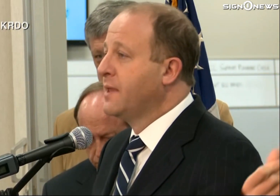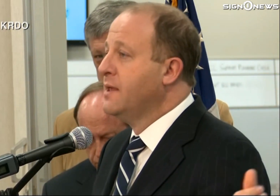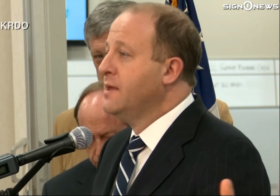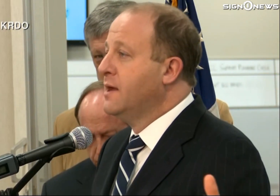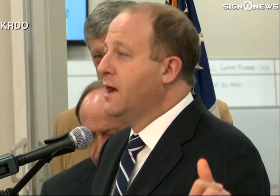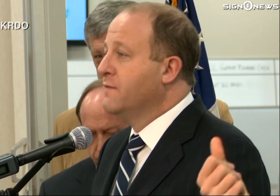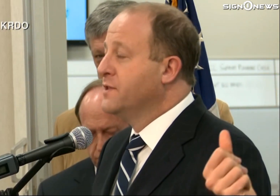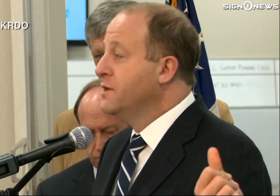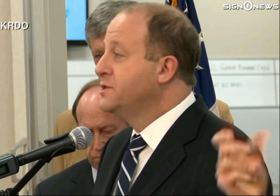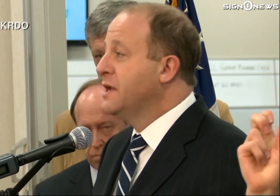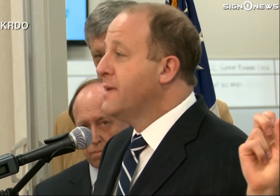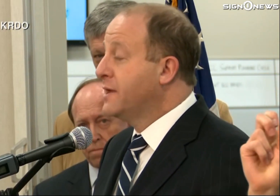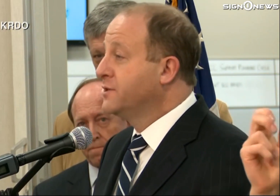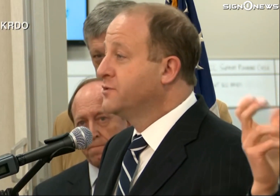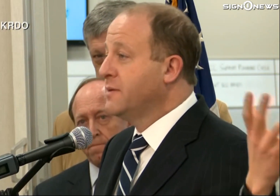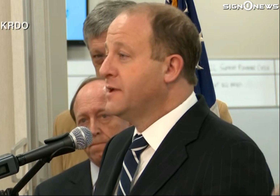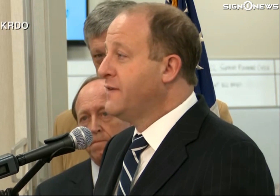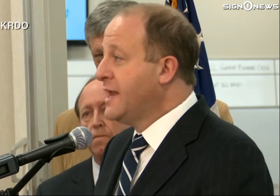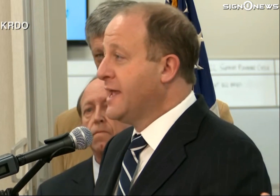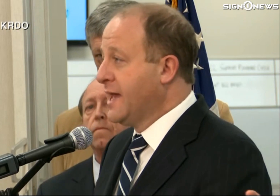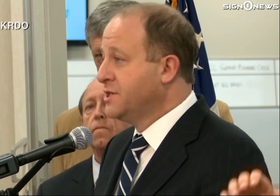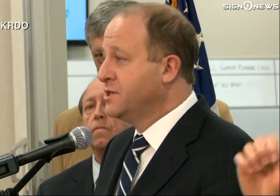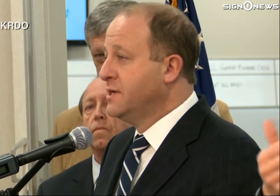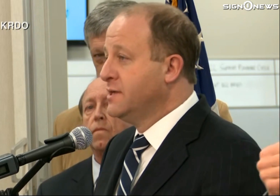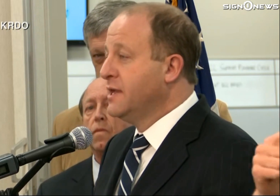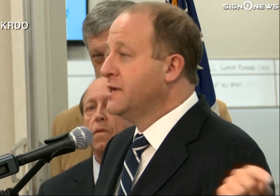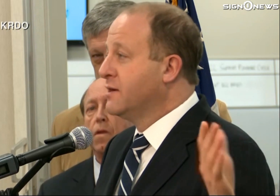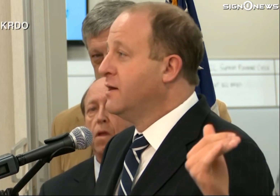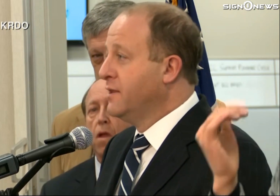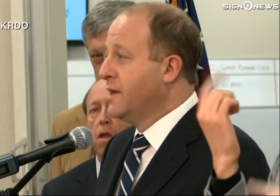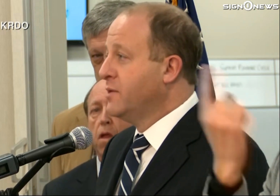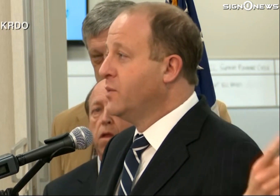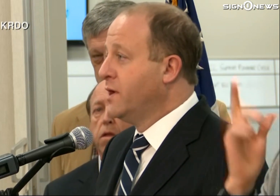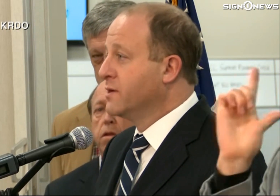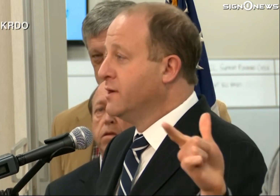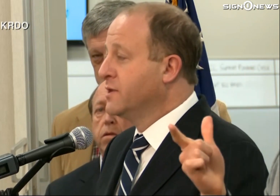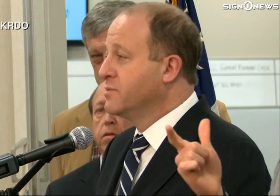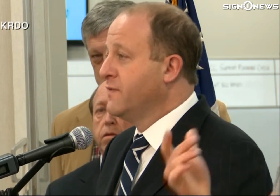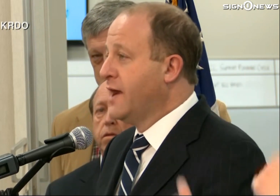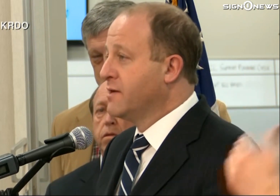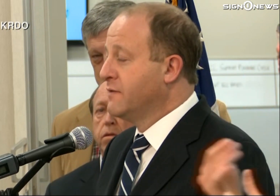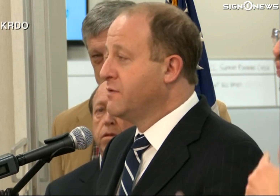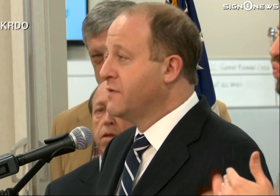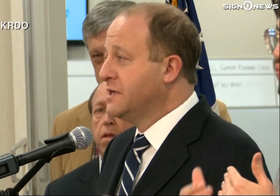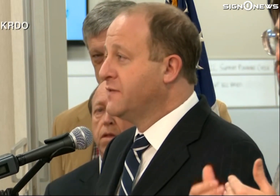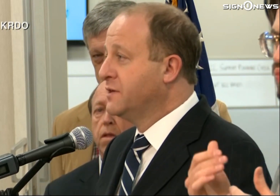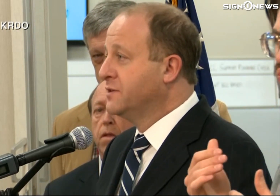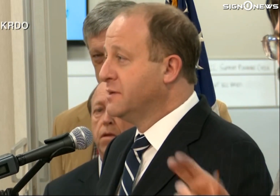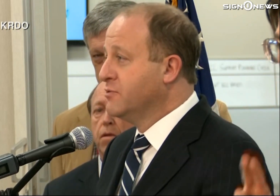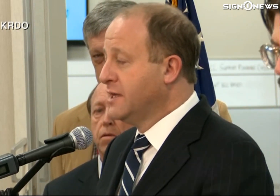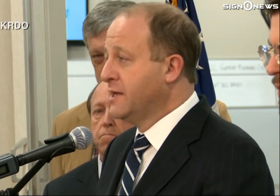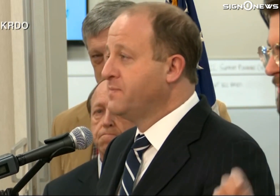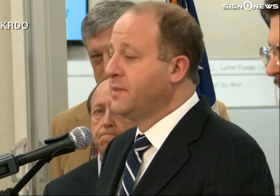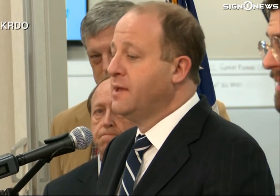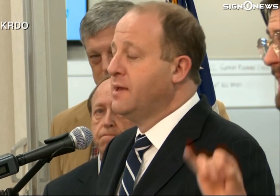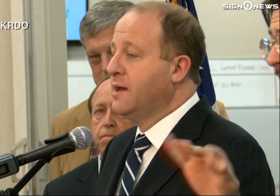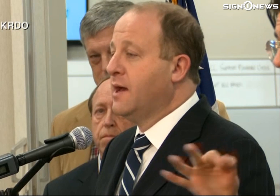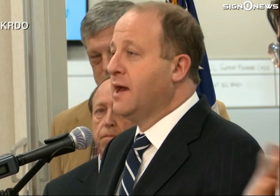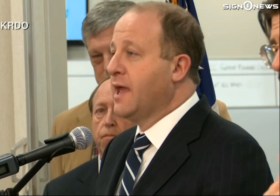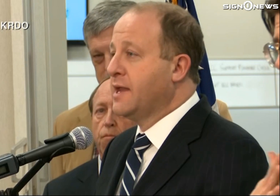subside. For those who need medical treatment of any age, they need to call 911 or call their provider if you're having difficulty